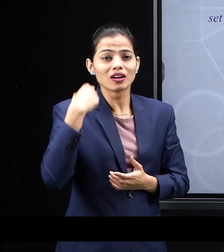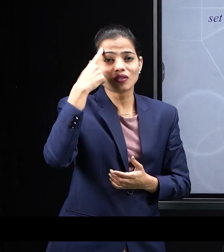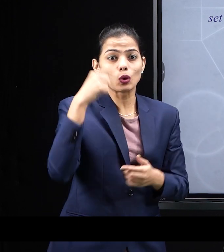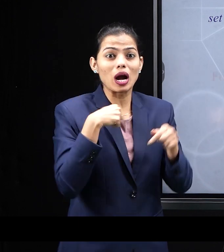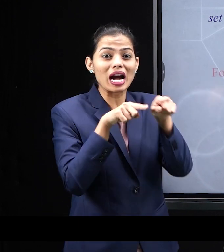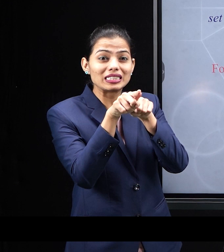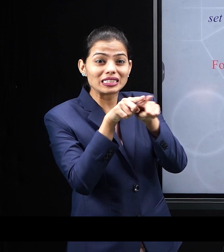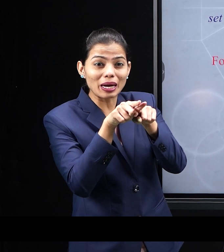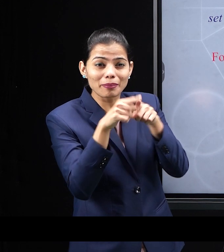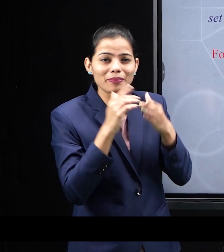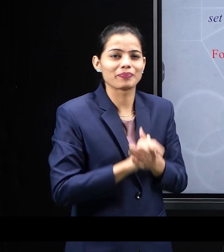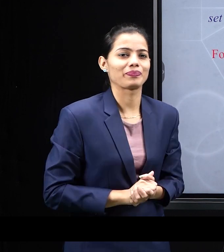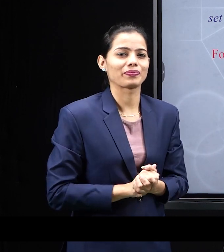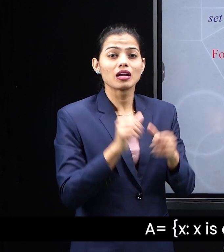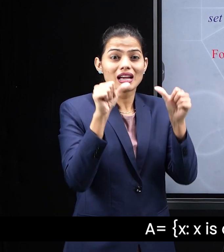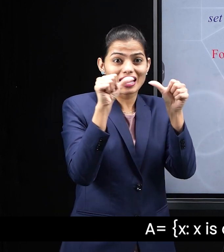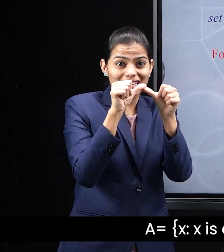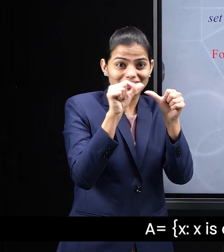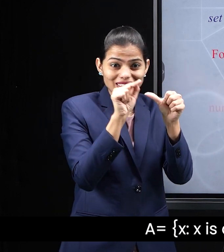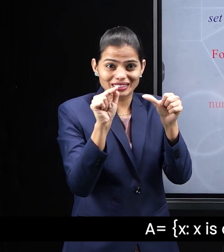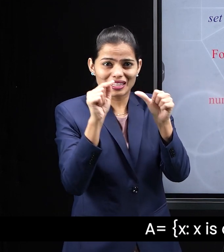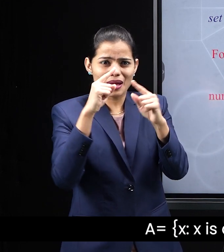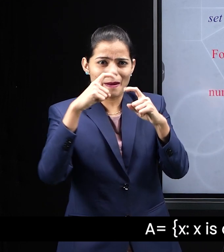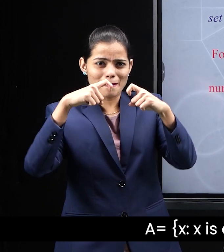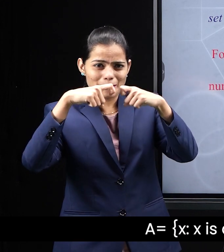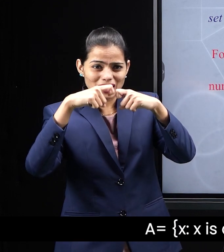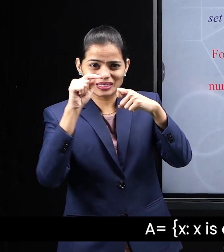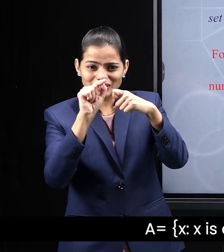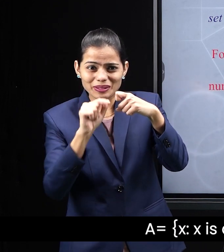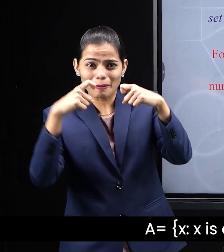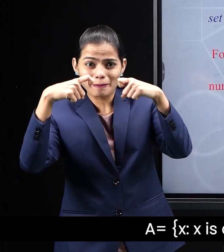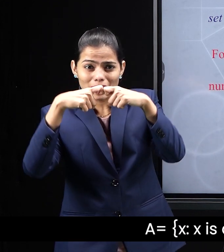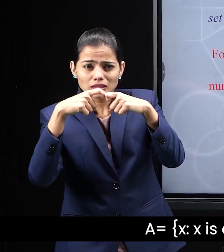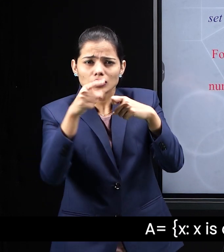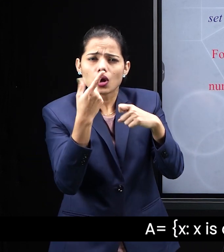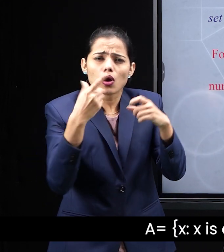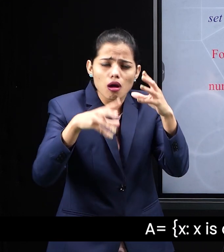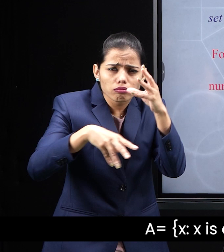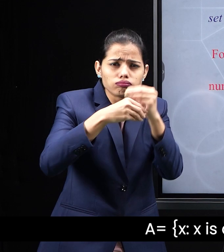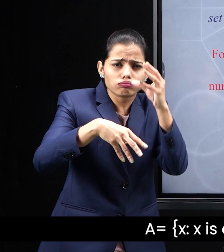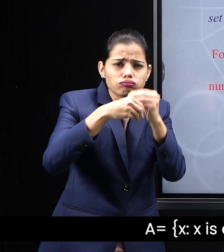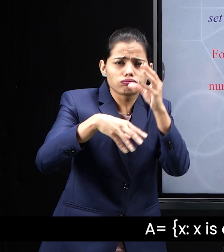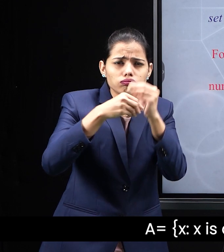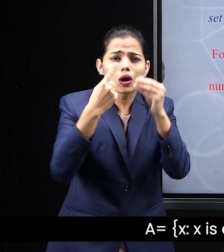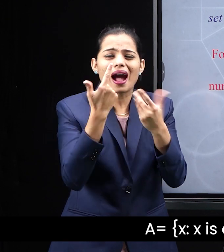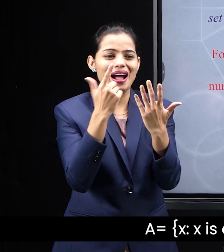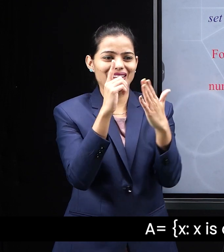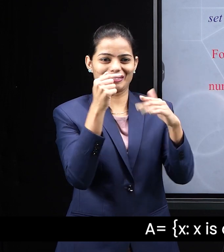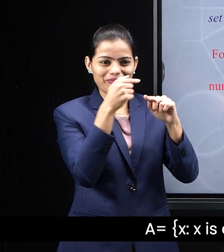For example, A is equal to X. X is an odd integer and divisible by